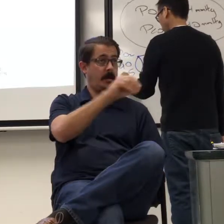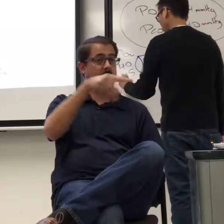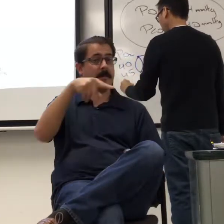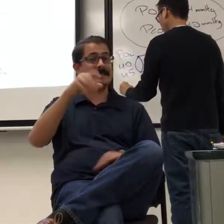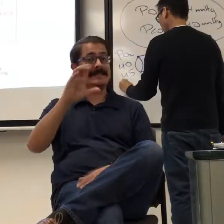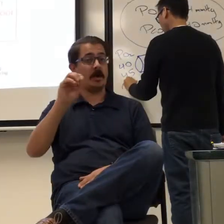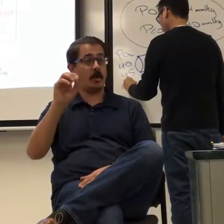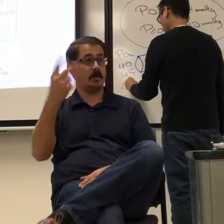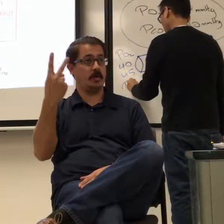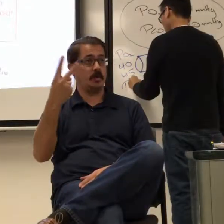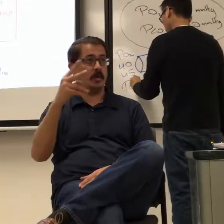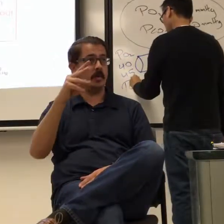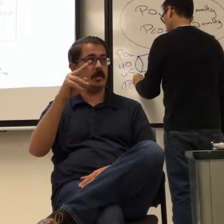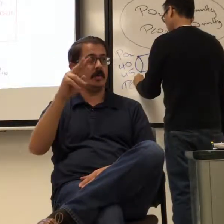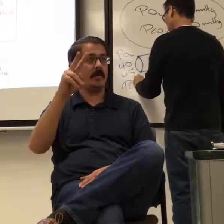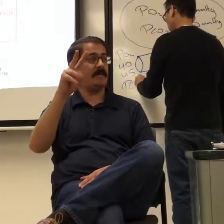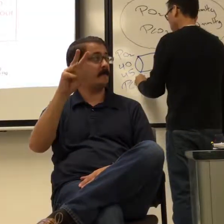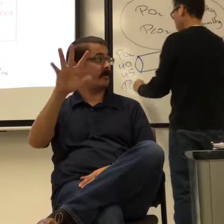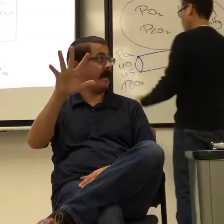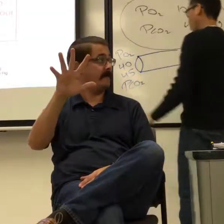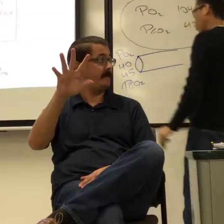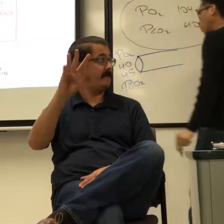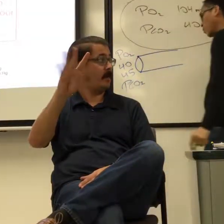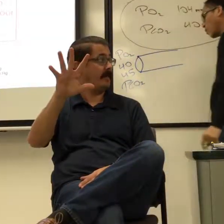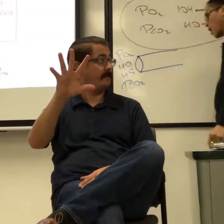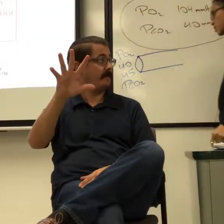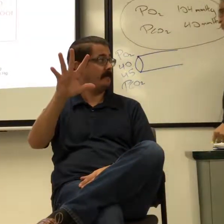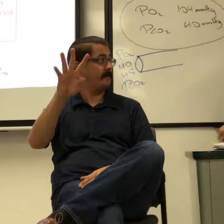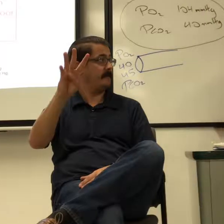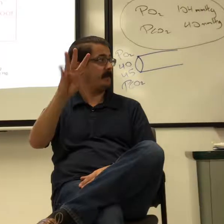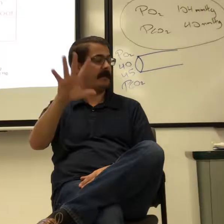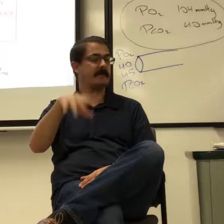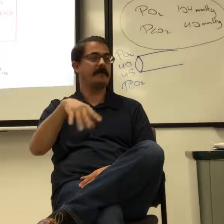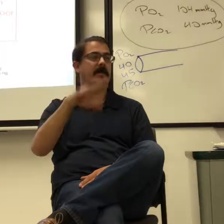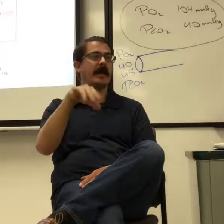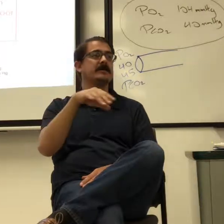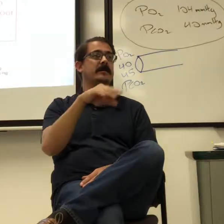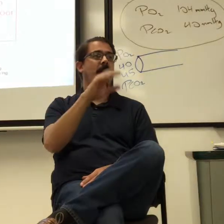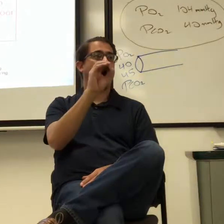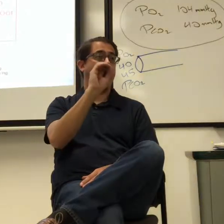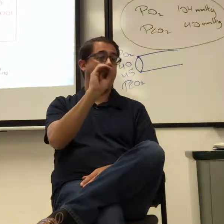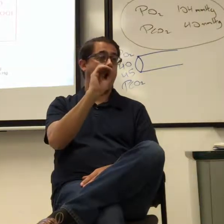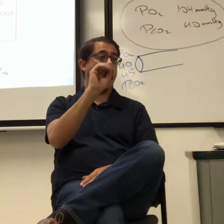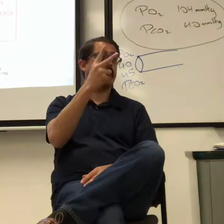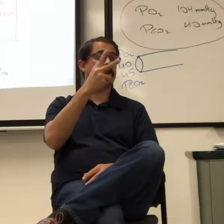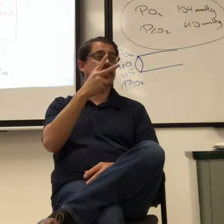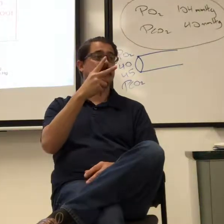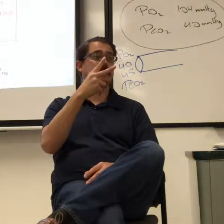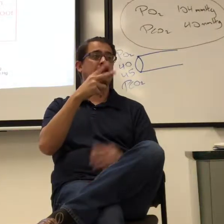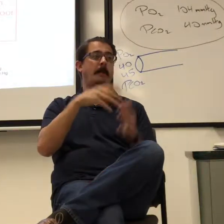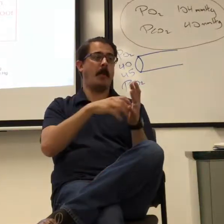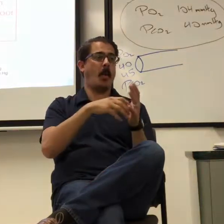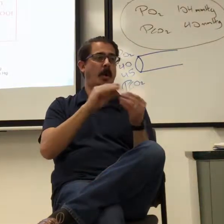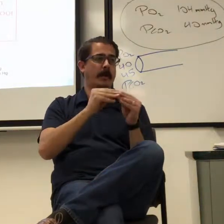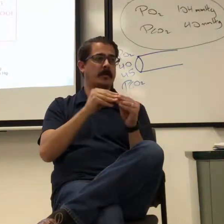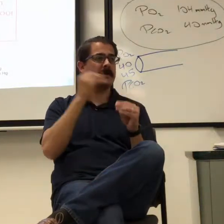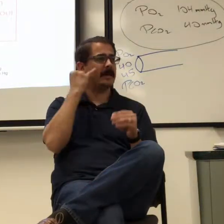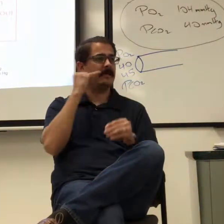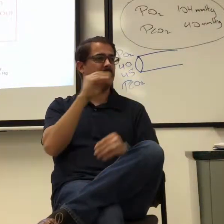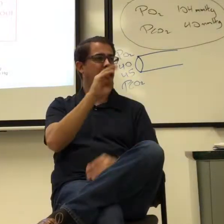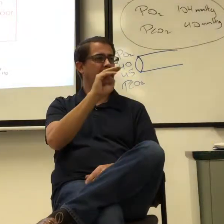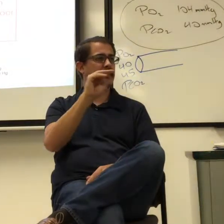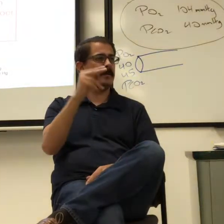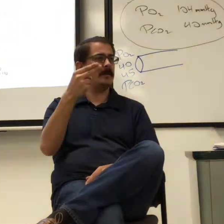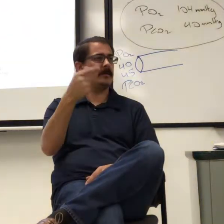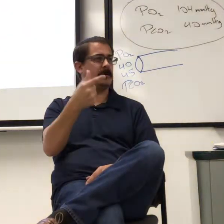PCO2 45. So these are our quote-unquote oxygen rich and poor numbers. And if I don't put units of millimeters of mercury,